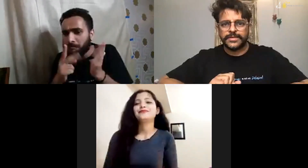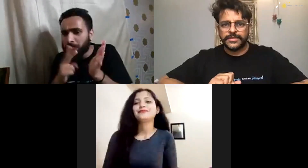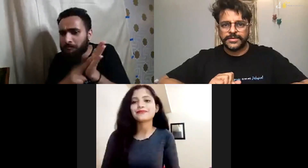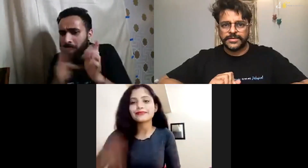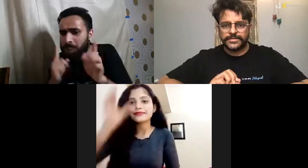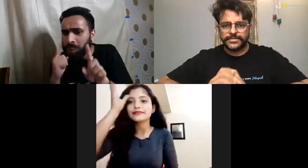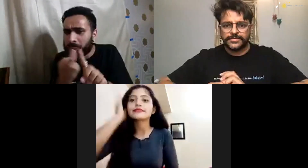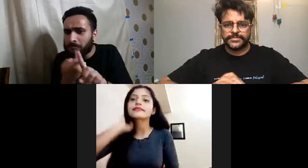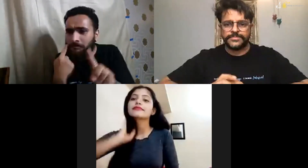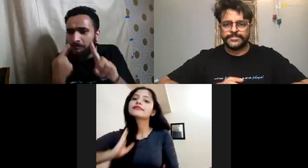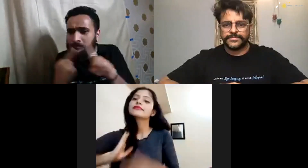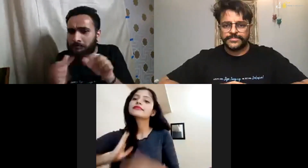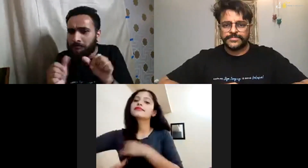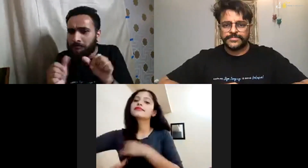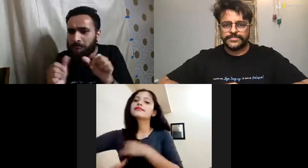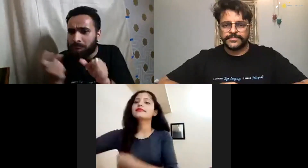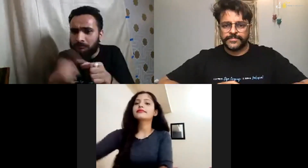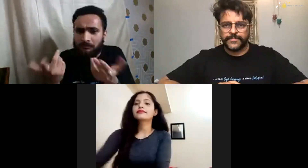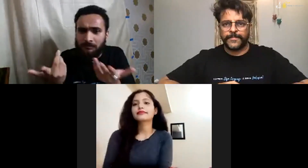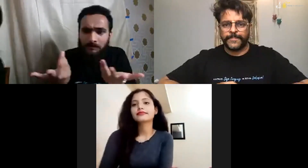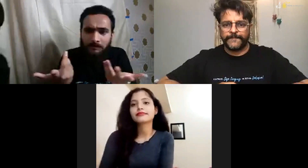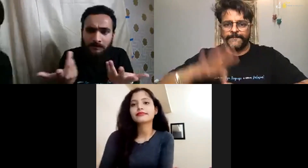Nikita. Thank Yeah, the you. second person is Nikita.